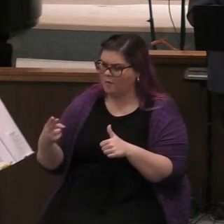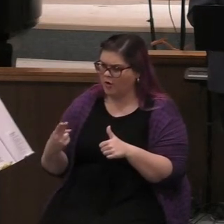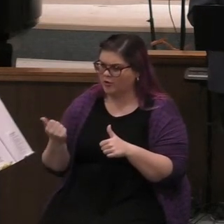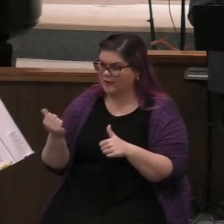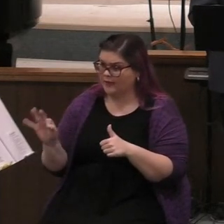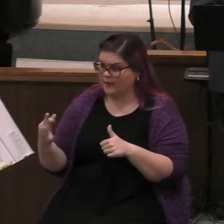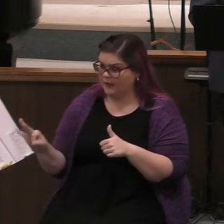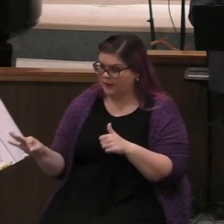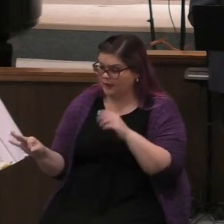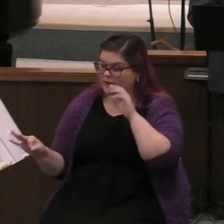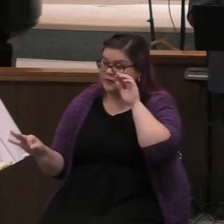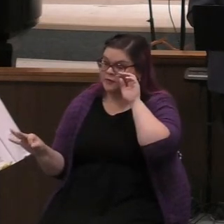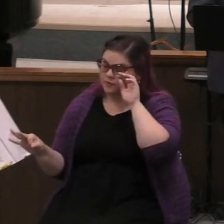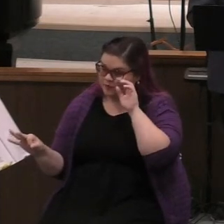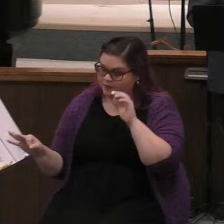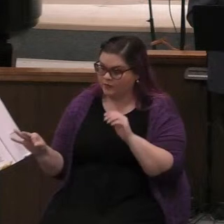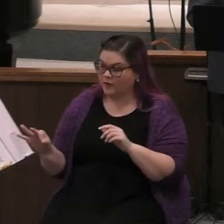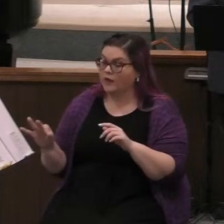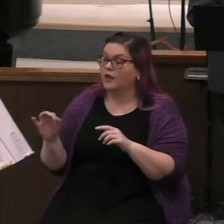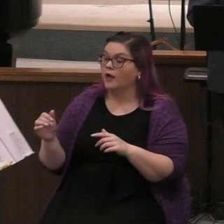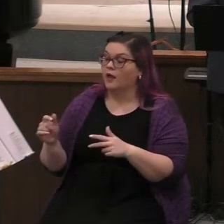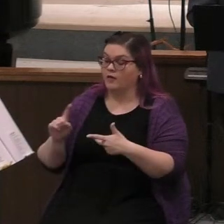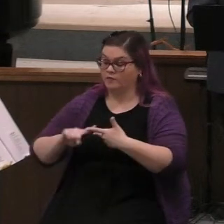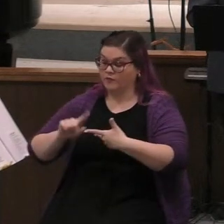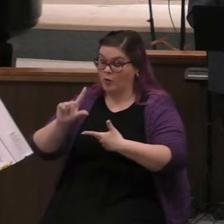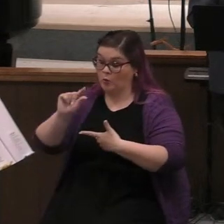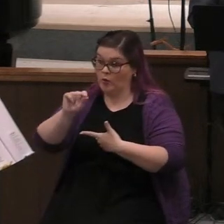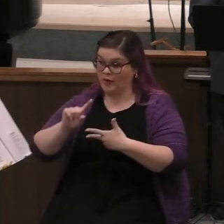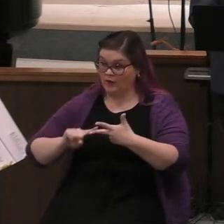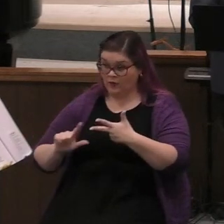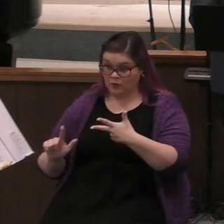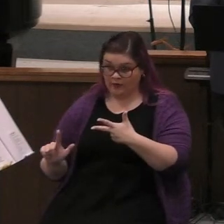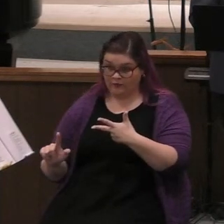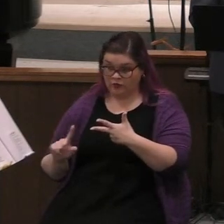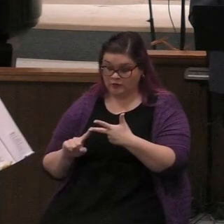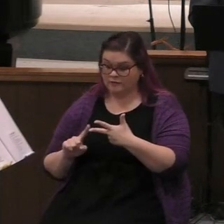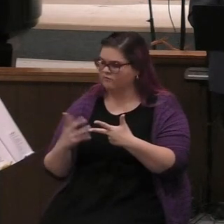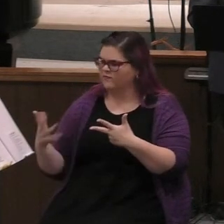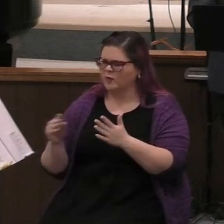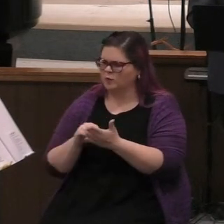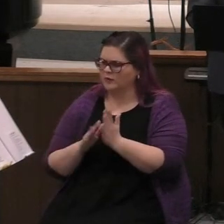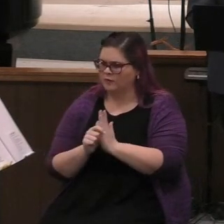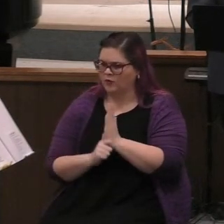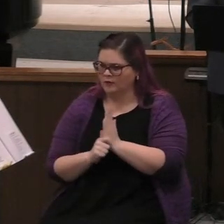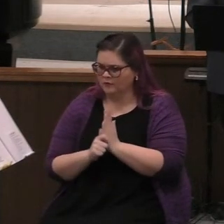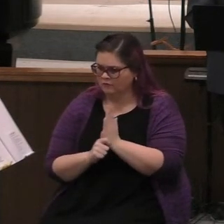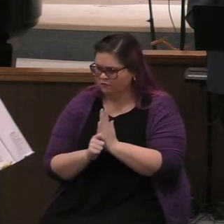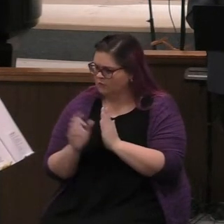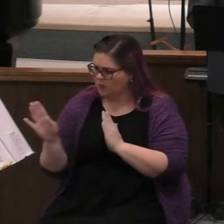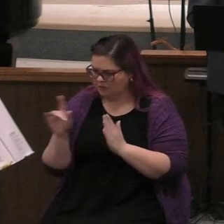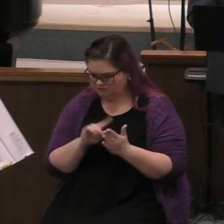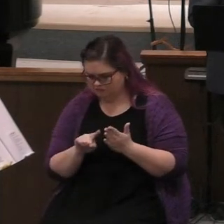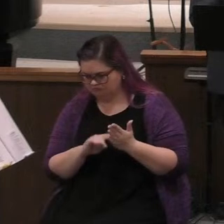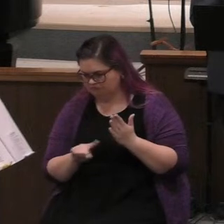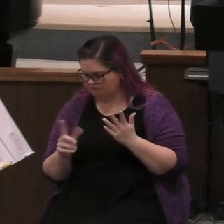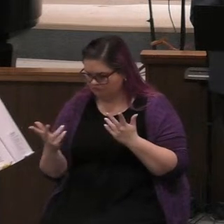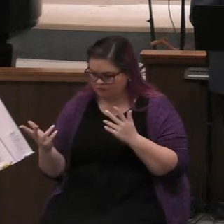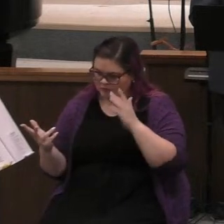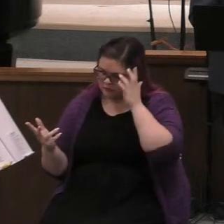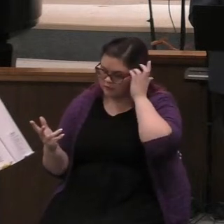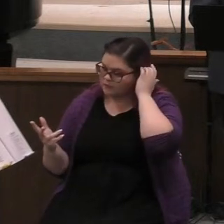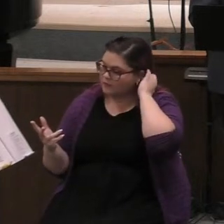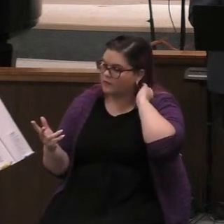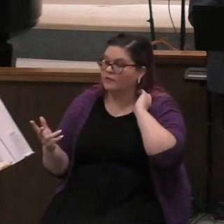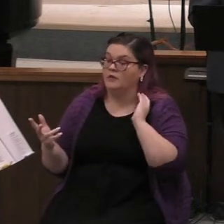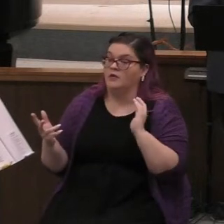19th, 20th and 21st. So again, this is all in your bulletin. Be sure and look at those and really go to the